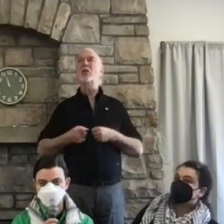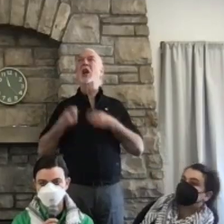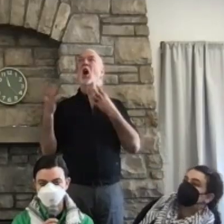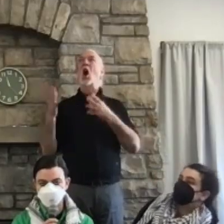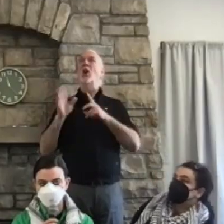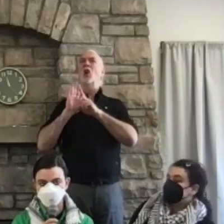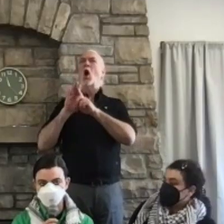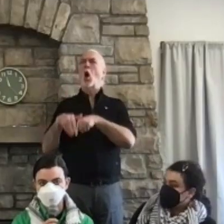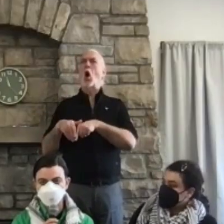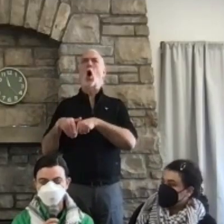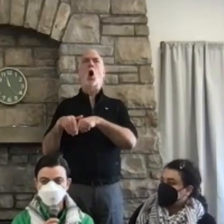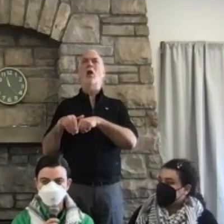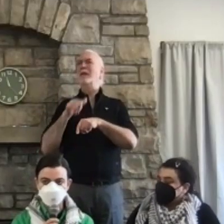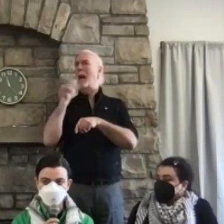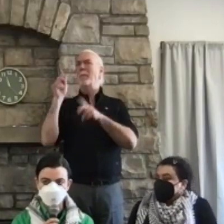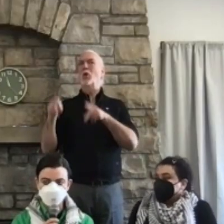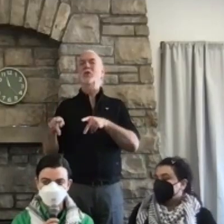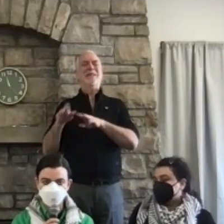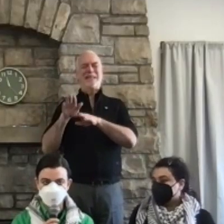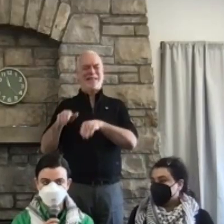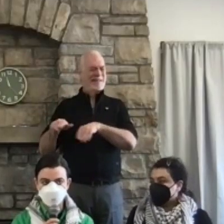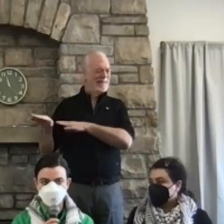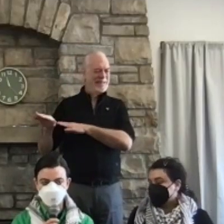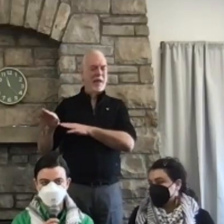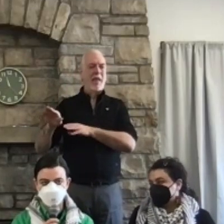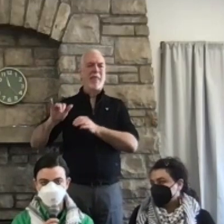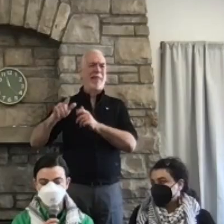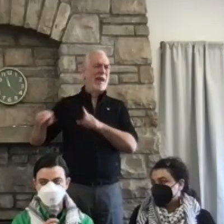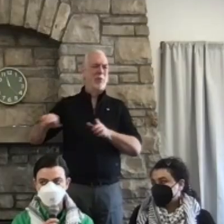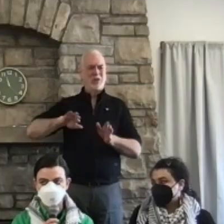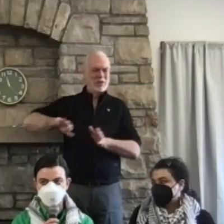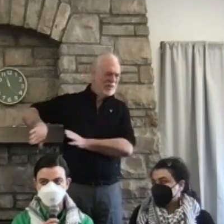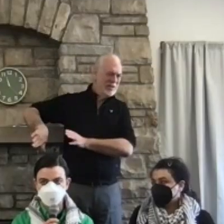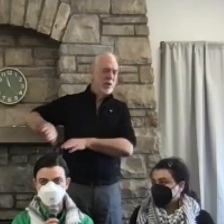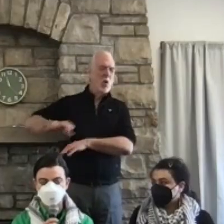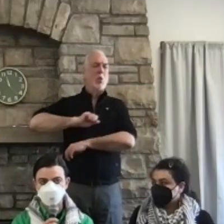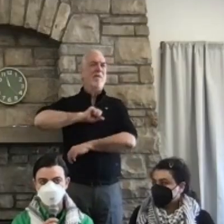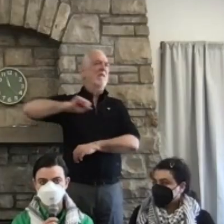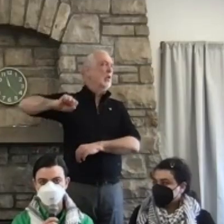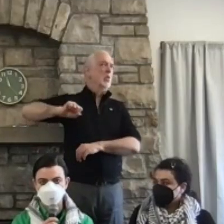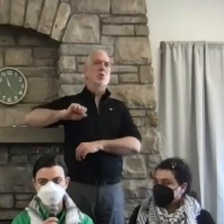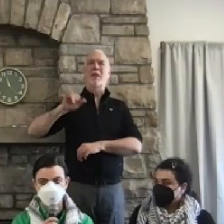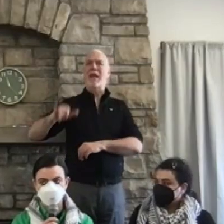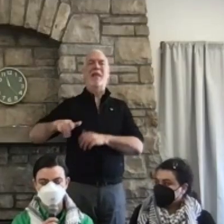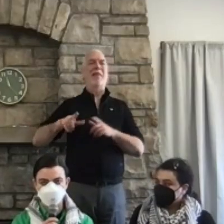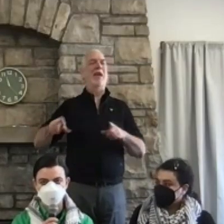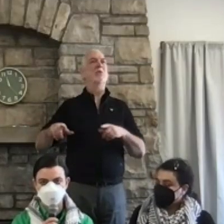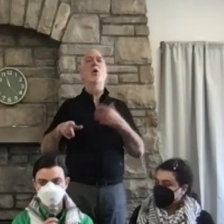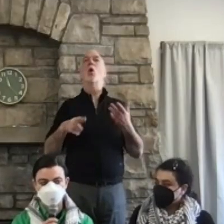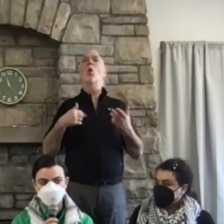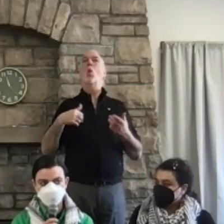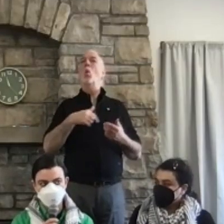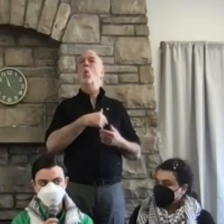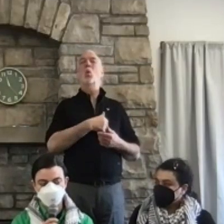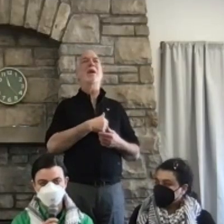then refusing the things that are happening that further it. So refusing the possibility that we can